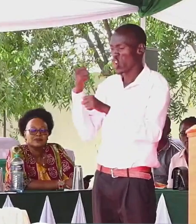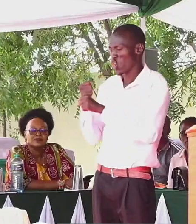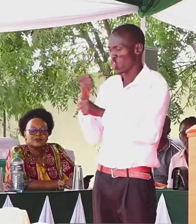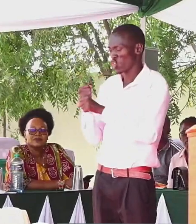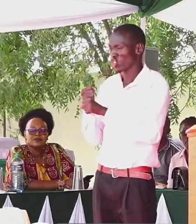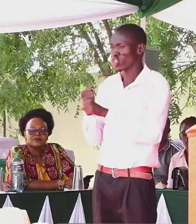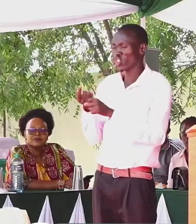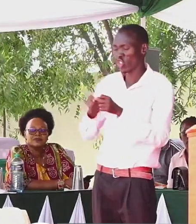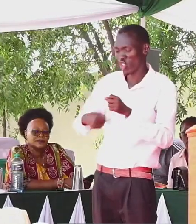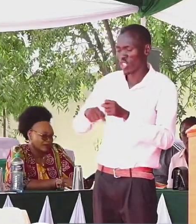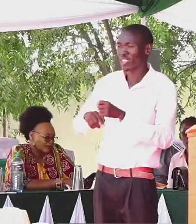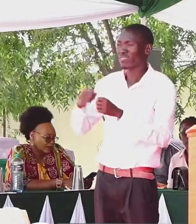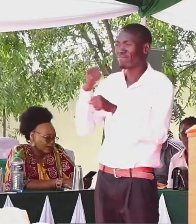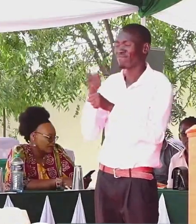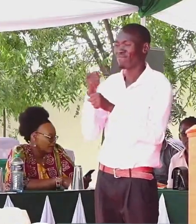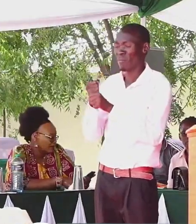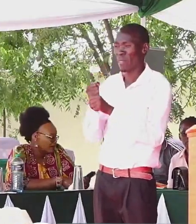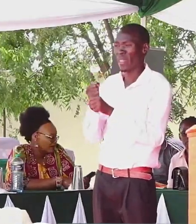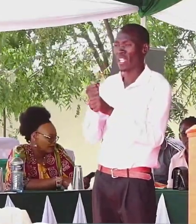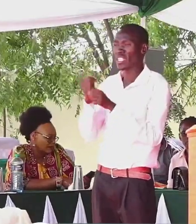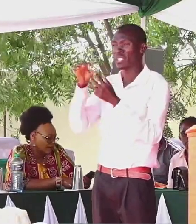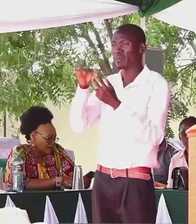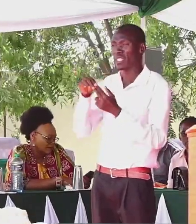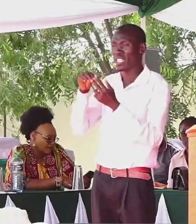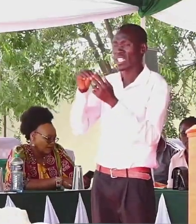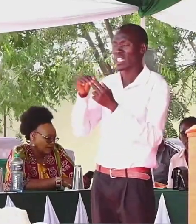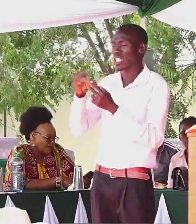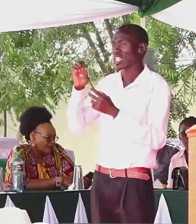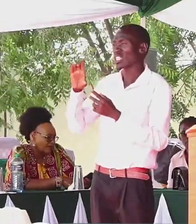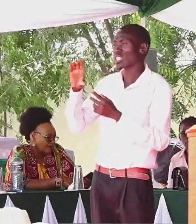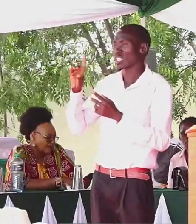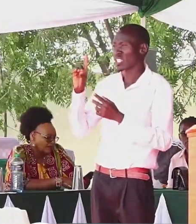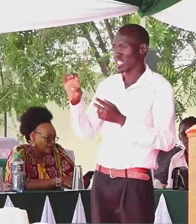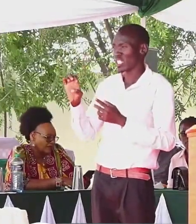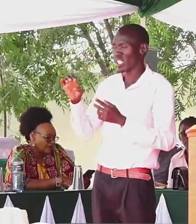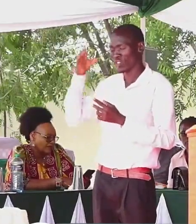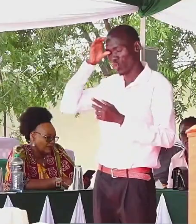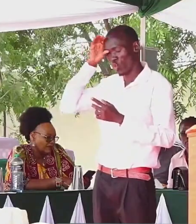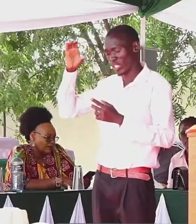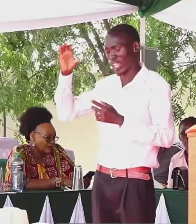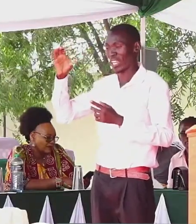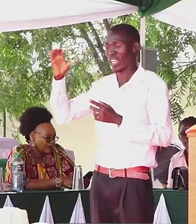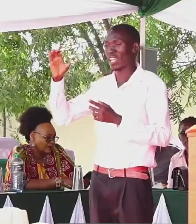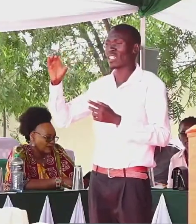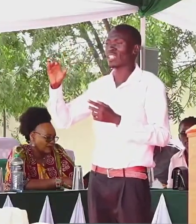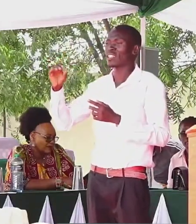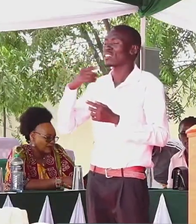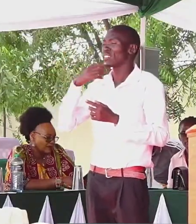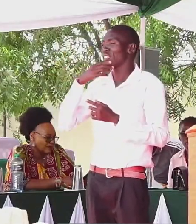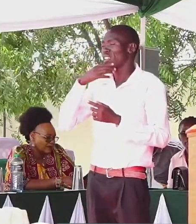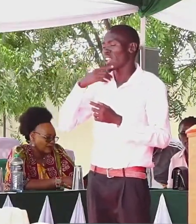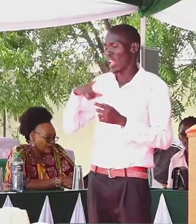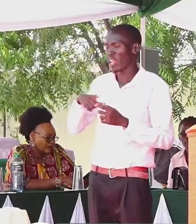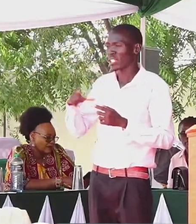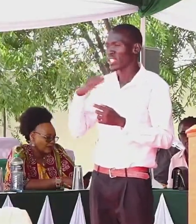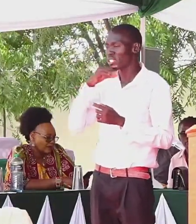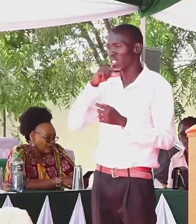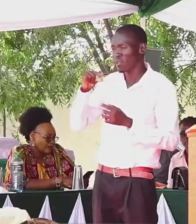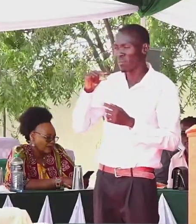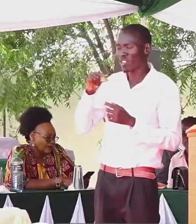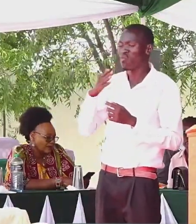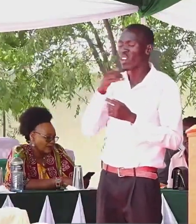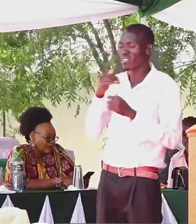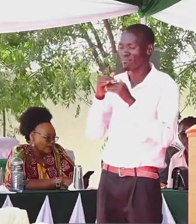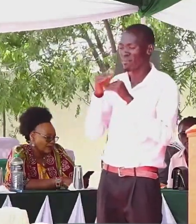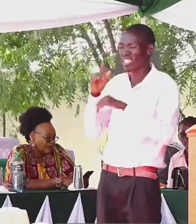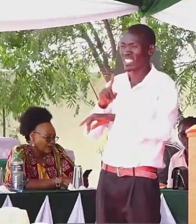job, especially as ECD is concerned. Ladies and gentlemen, I do not want to take much